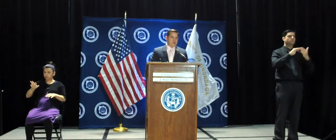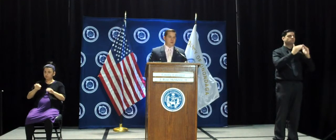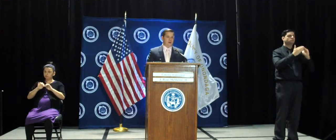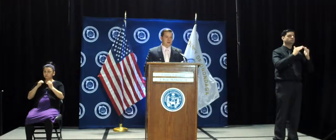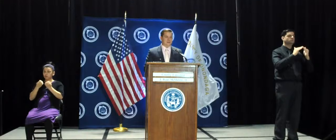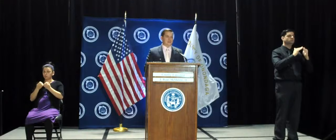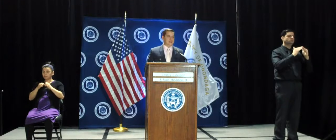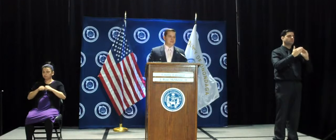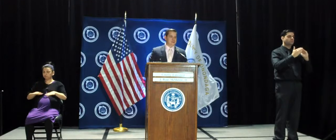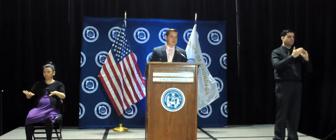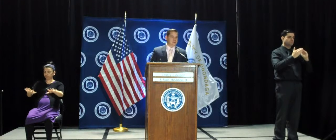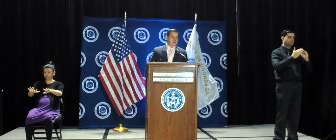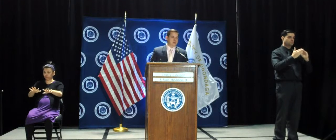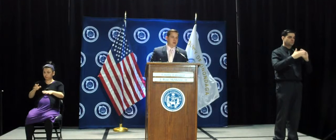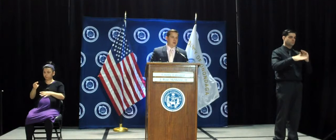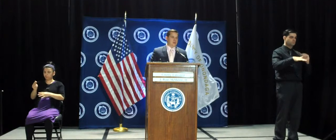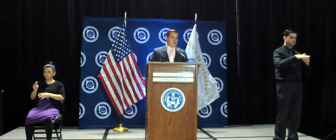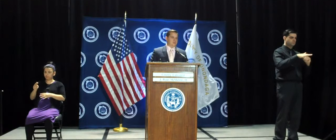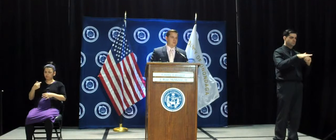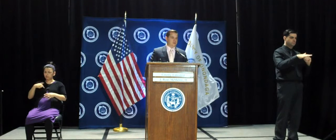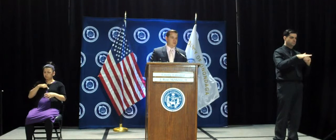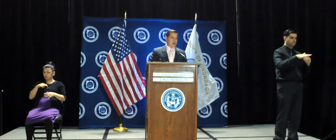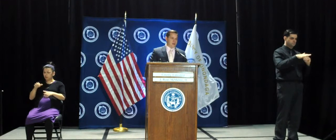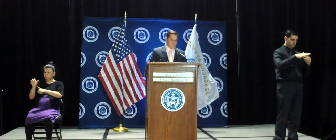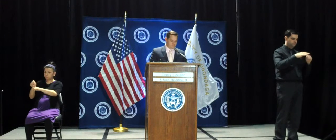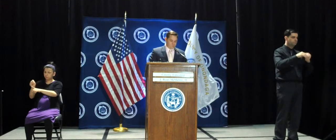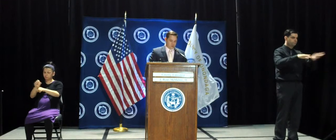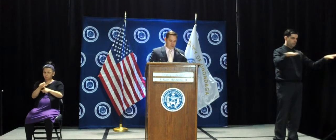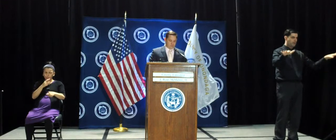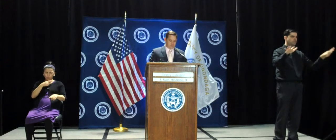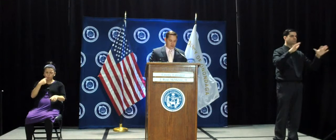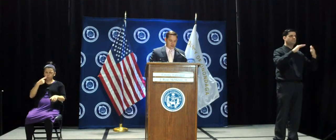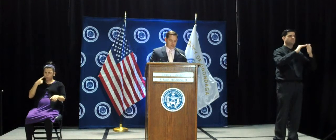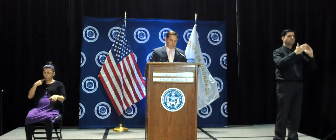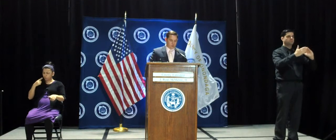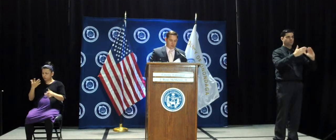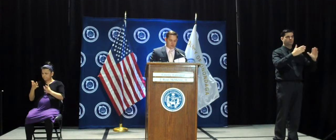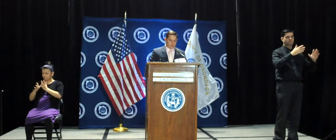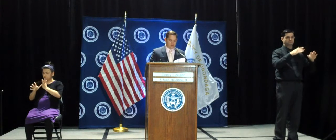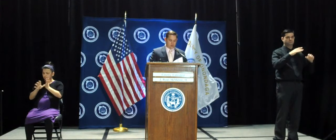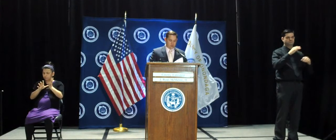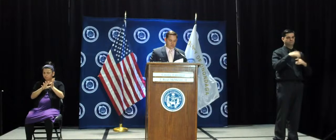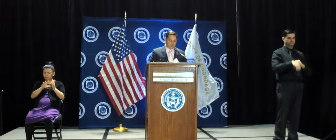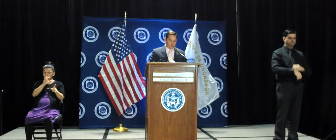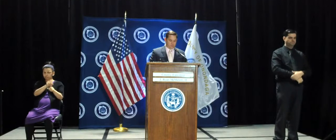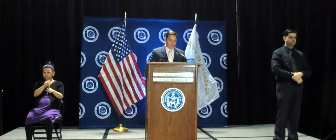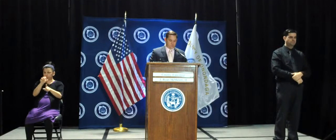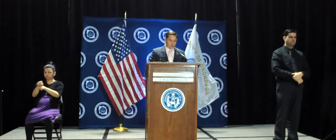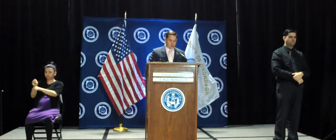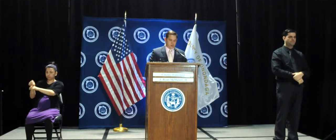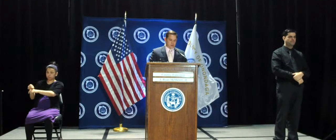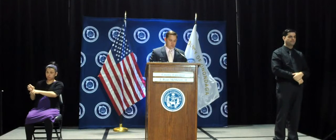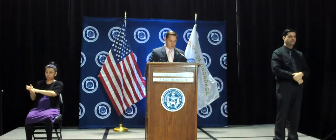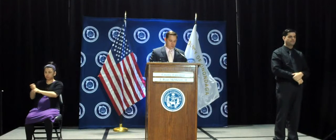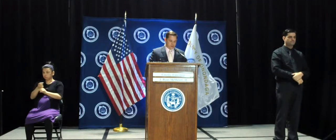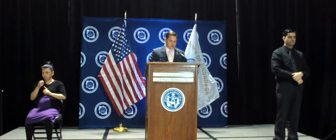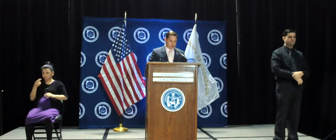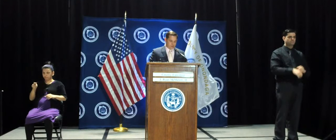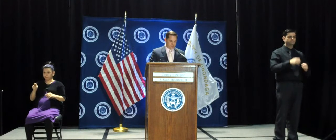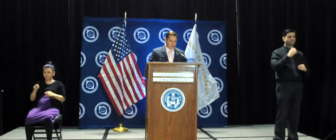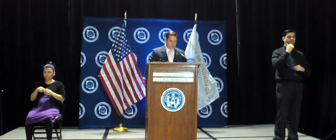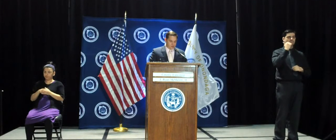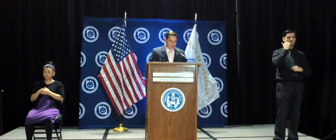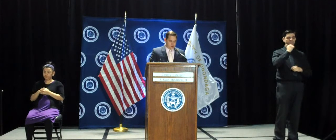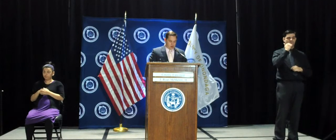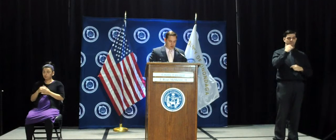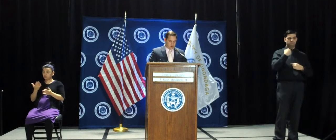on cases each day, and have a better idea where they're coming from. Getting a little bit better there.